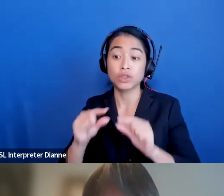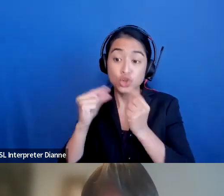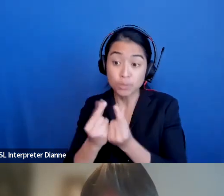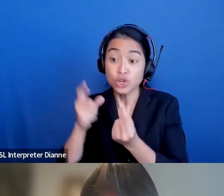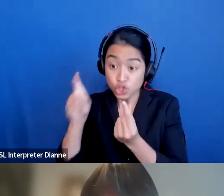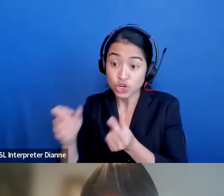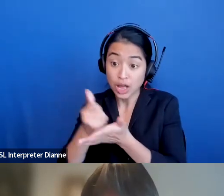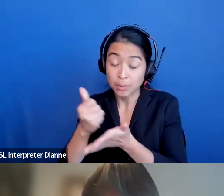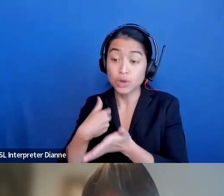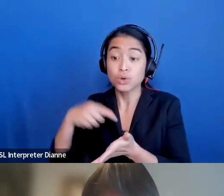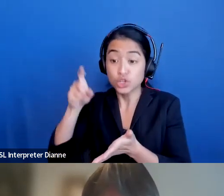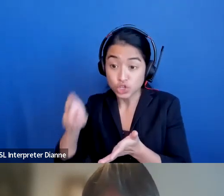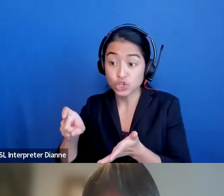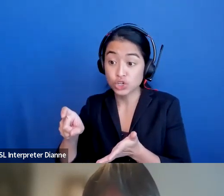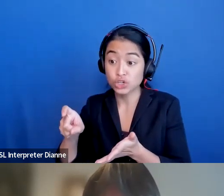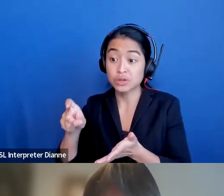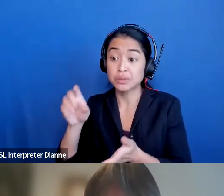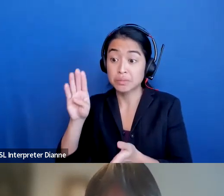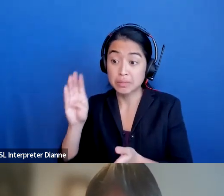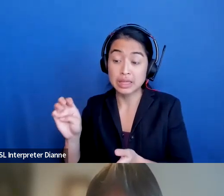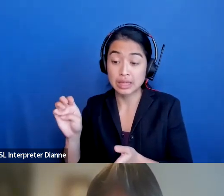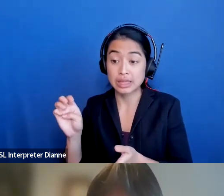helping and we should be